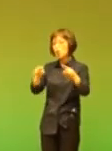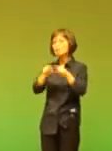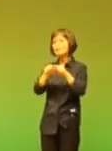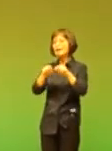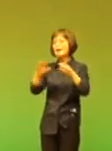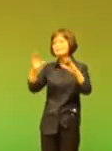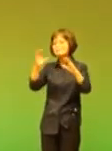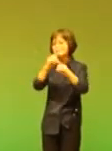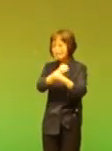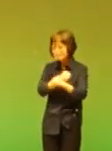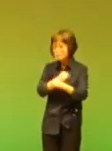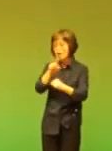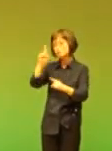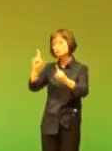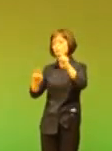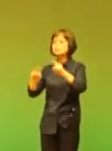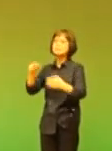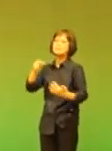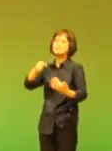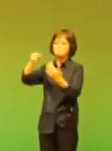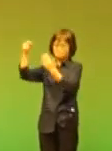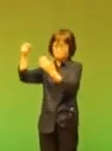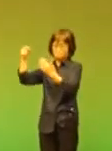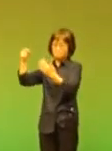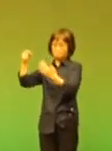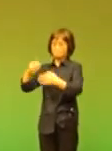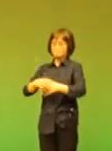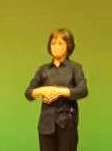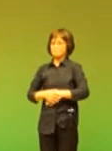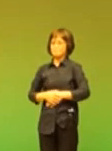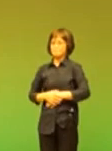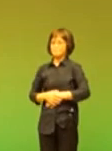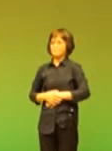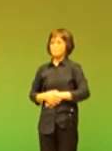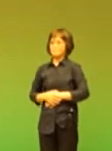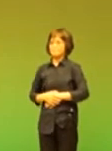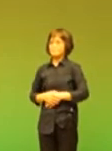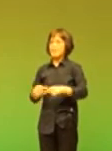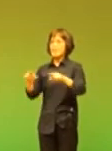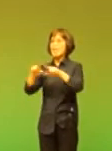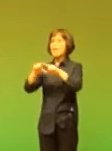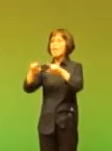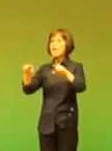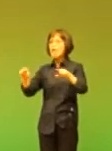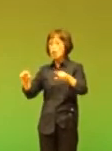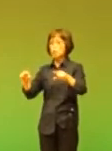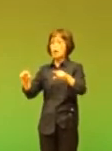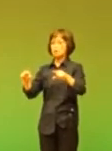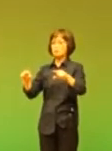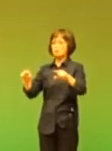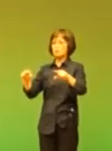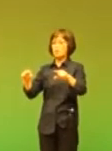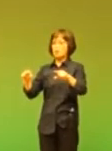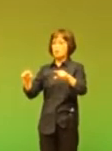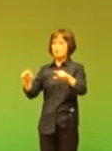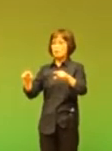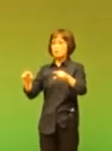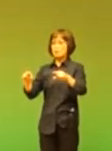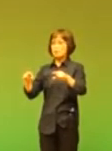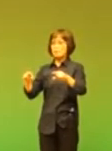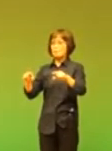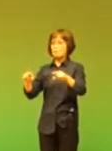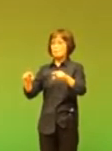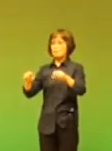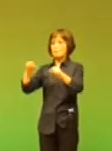national allegiances. The most important next step on the journey to a peaceful and non-killing world